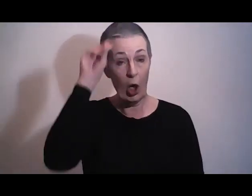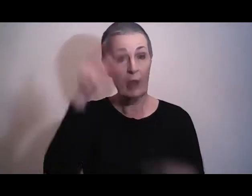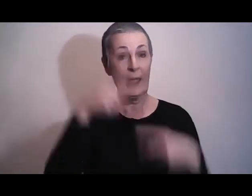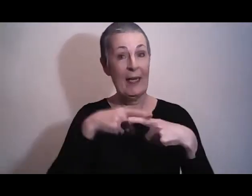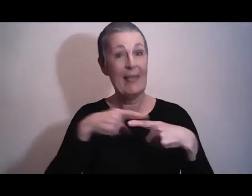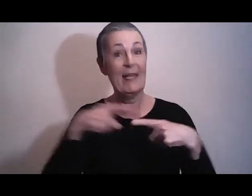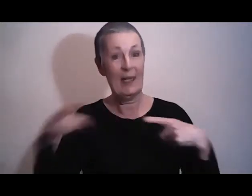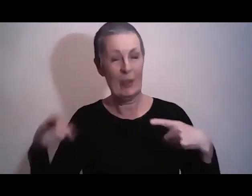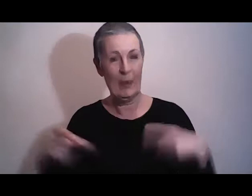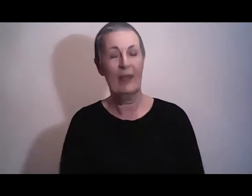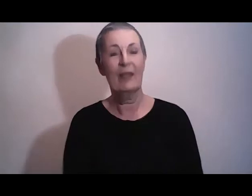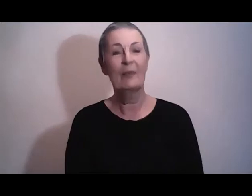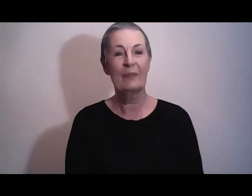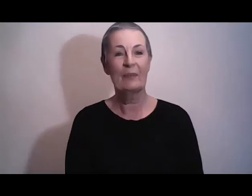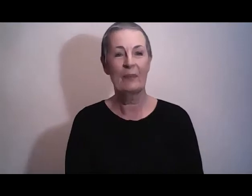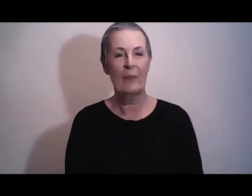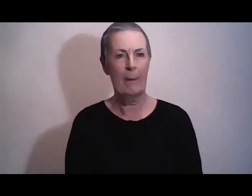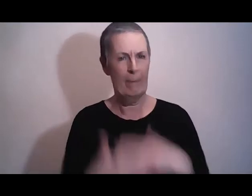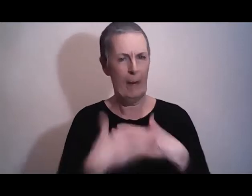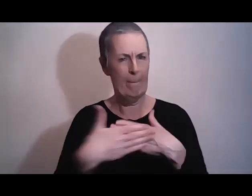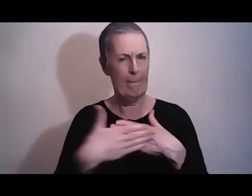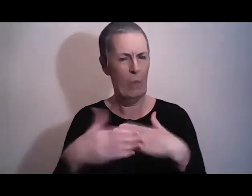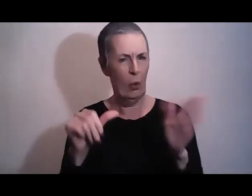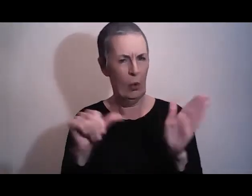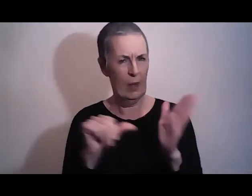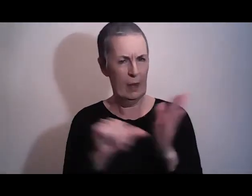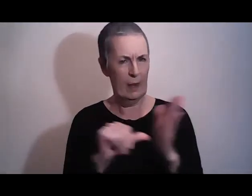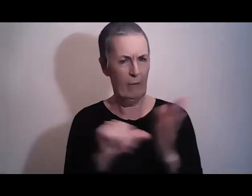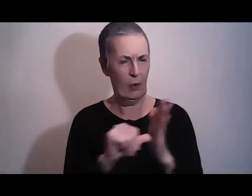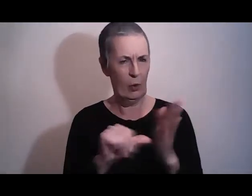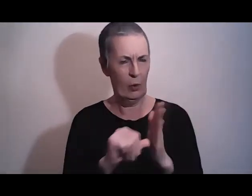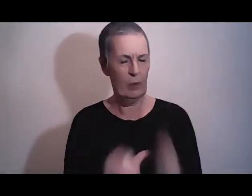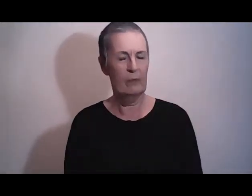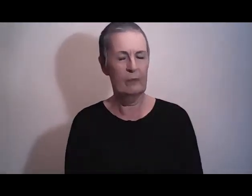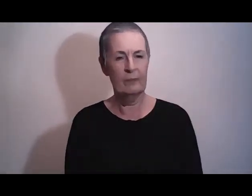And they are going to be a little bit more difficult, but sitting down.